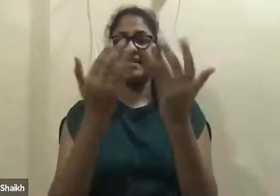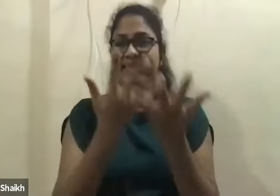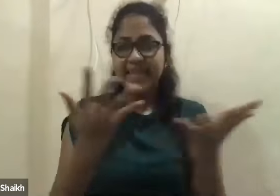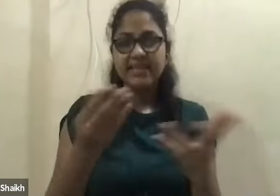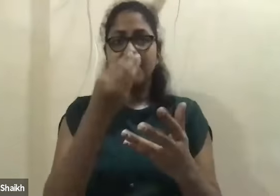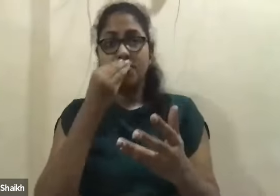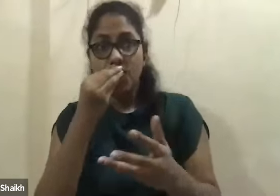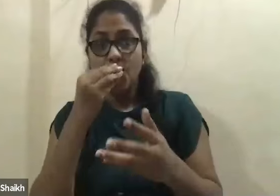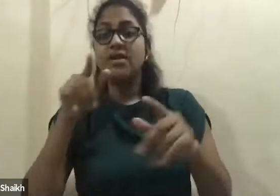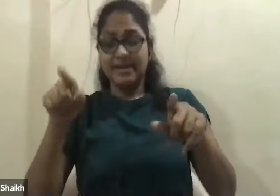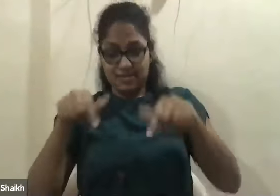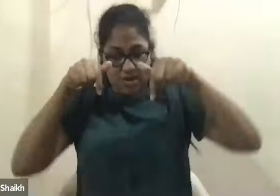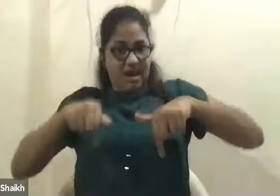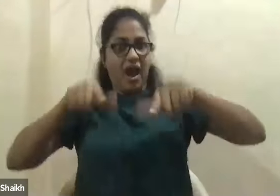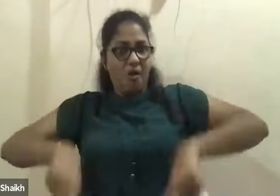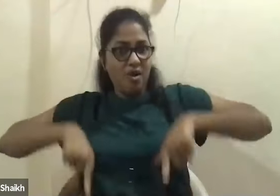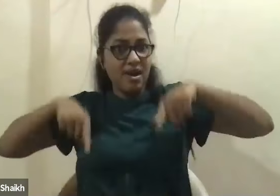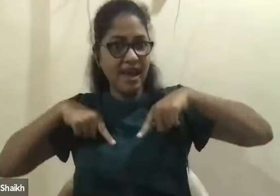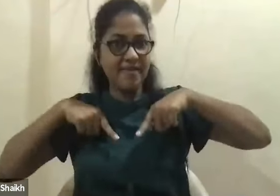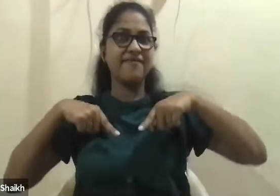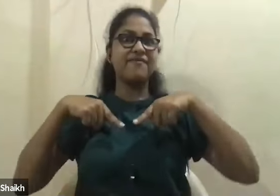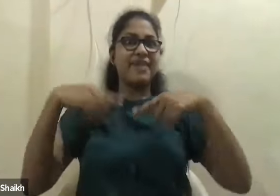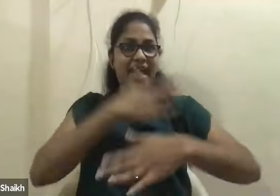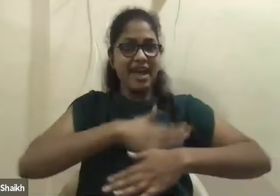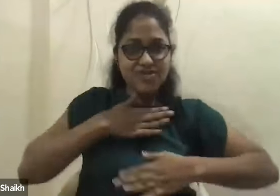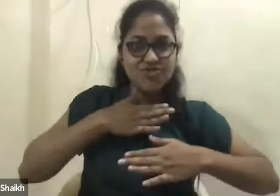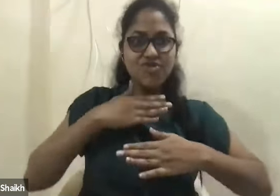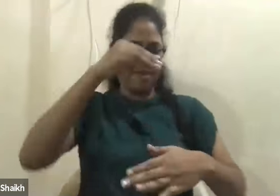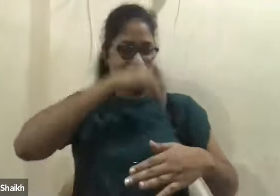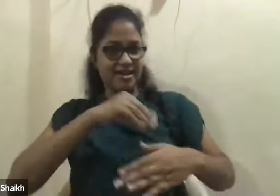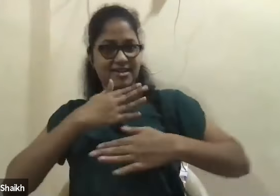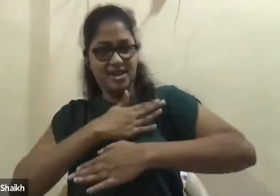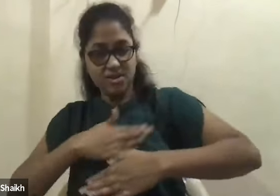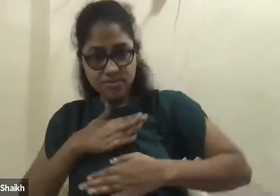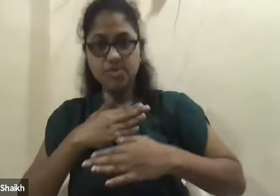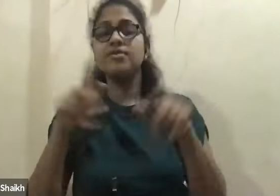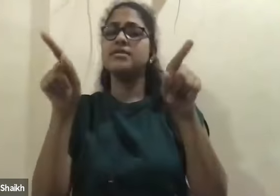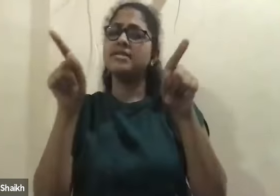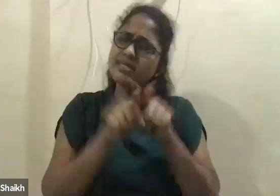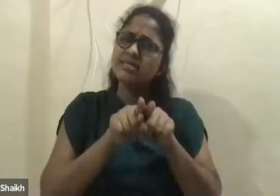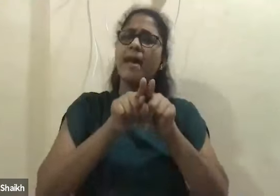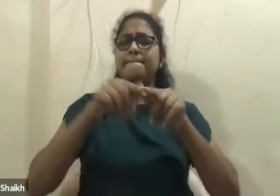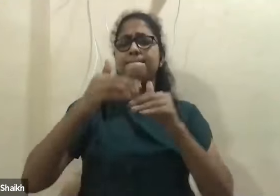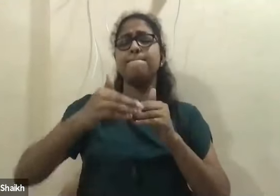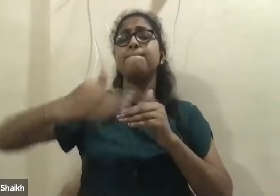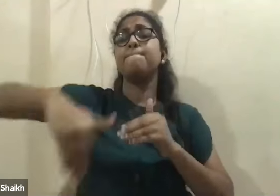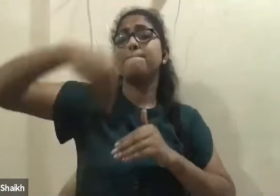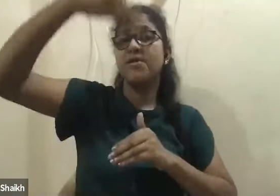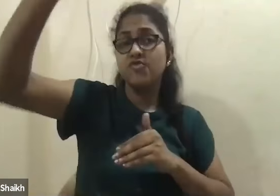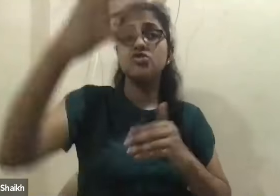enjoys the same standard, the same benefits, and the same way of living is not hampered in case one of us or both